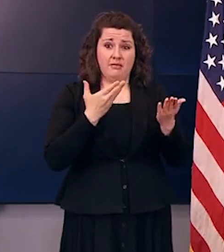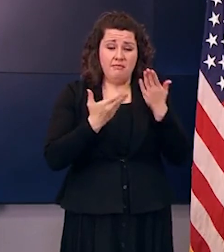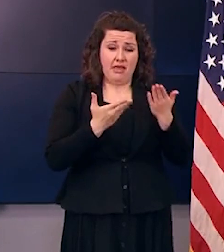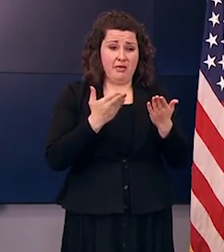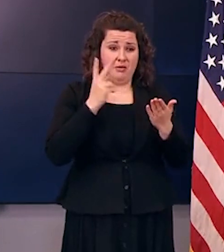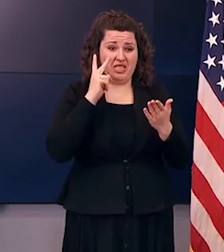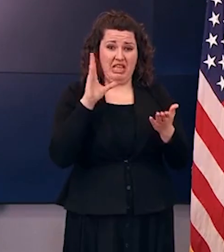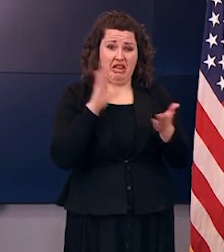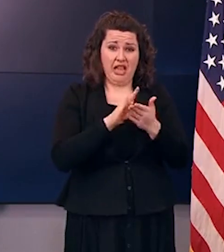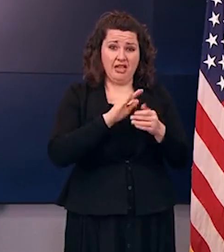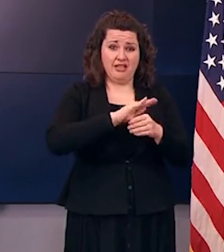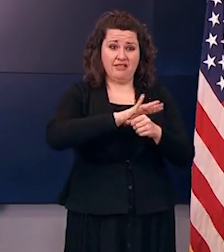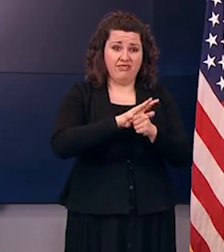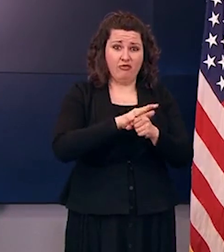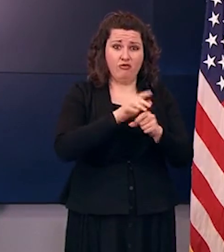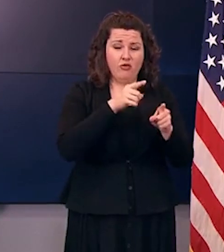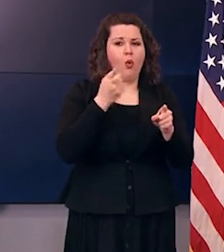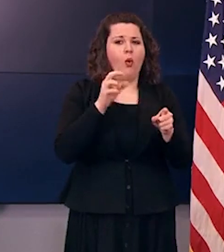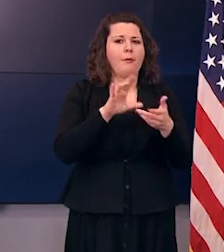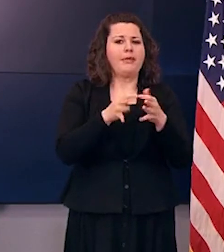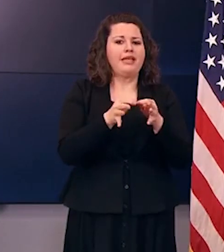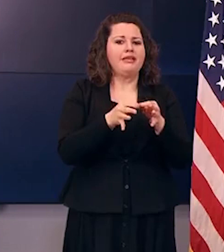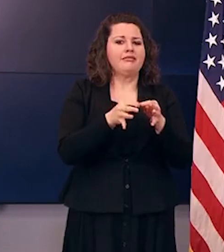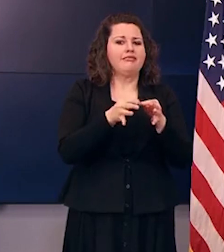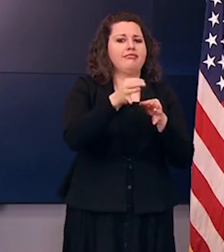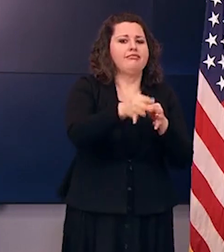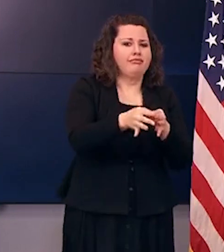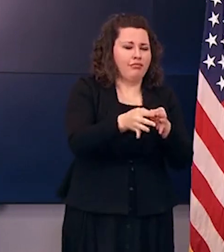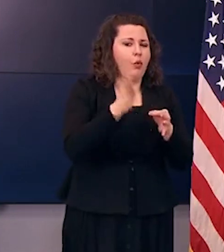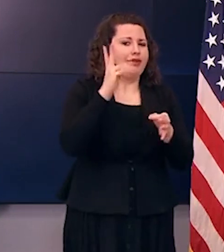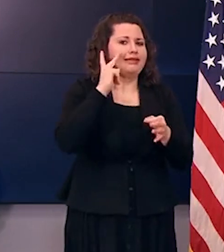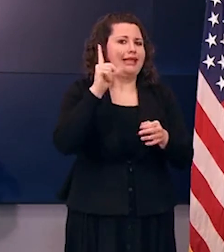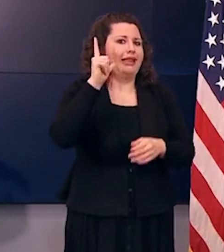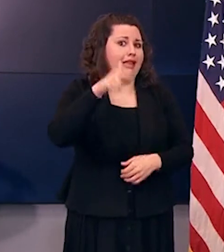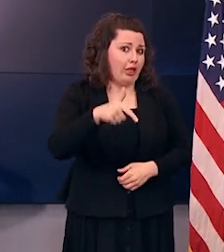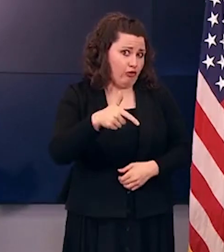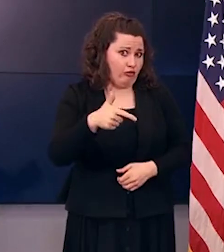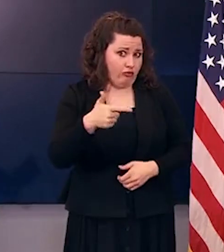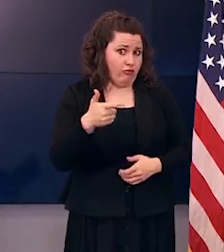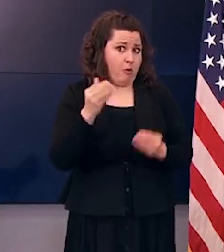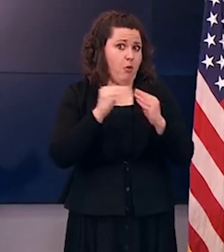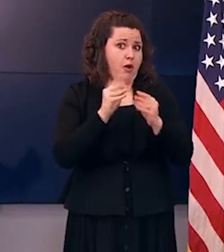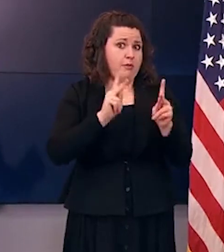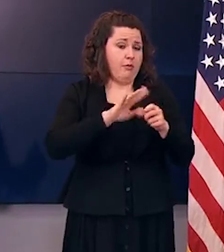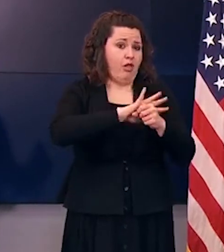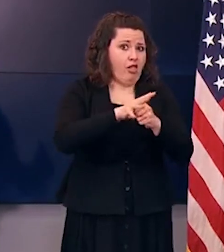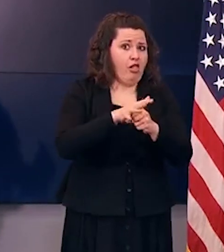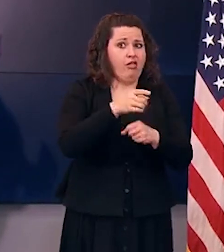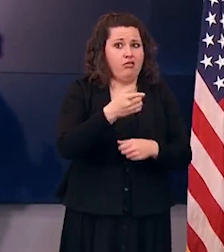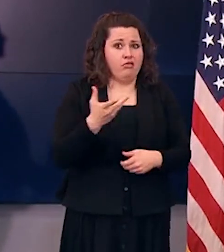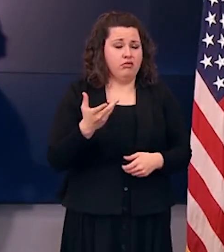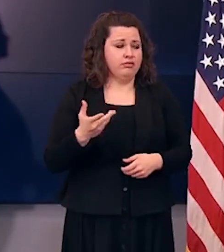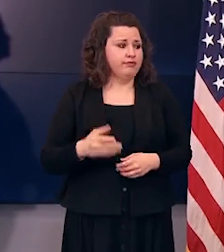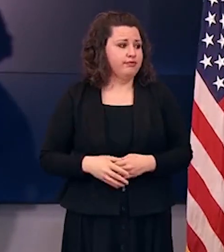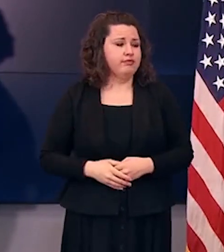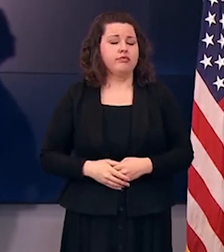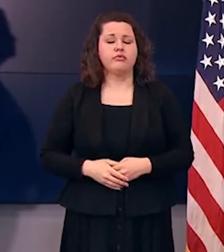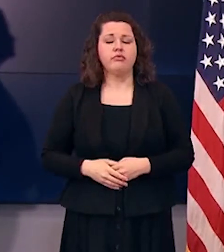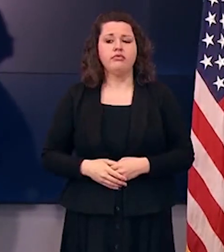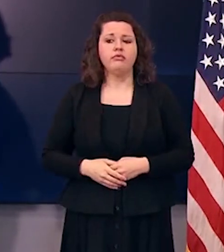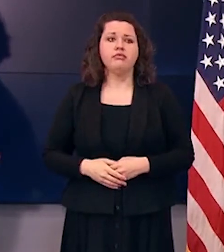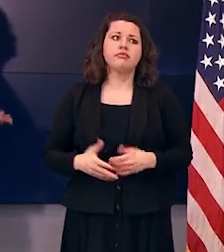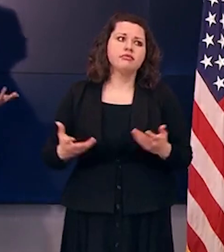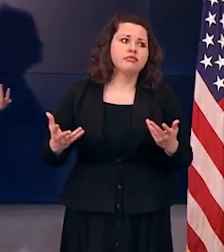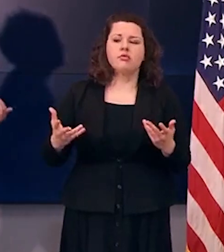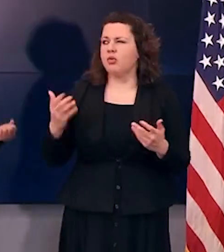or does it mean we're just delayed and that delay might complicate the lifting of restrictions on businesses and social gatherings? Well, hopefully it's